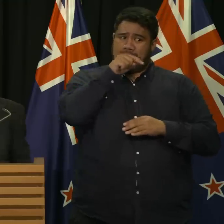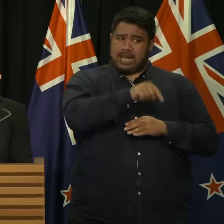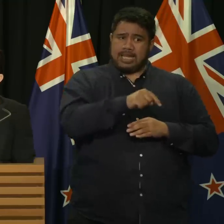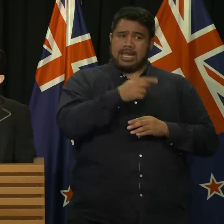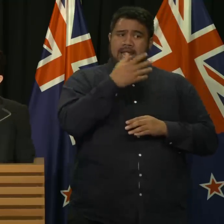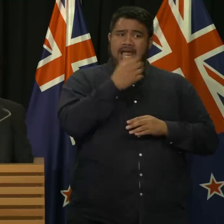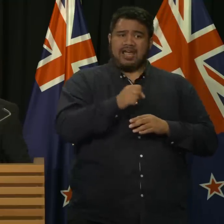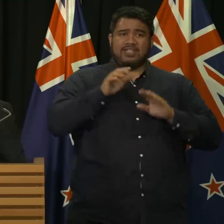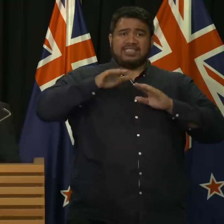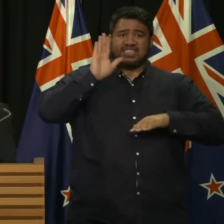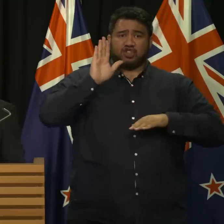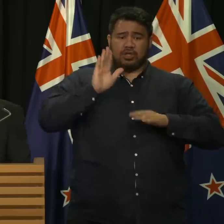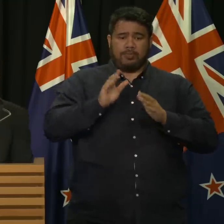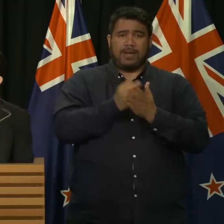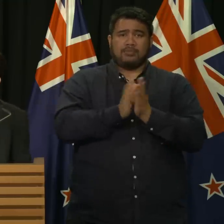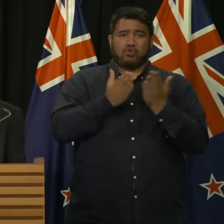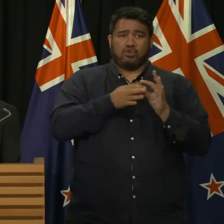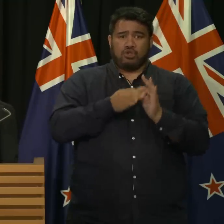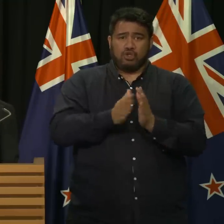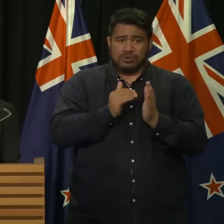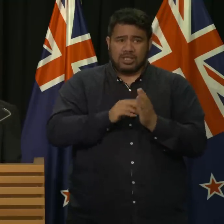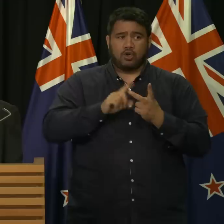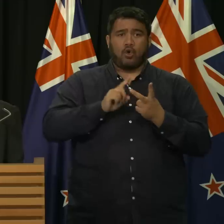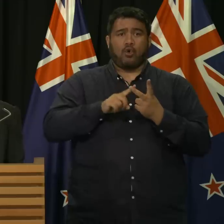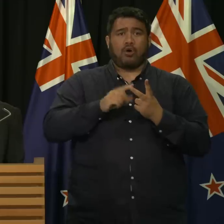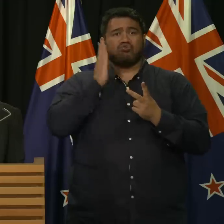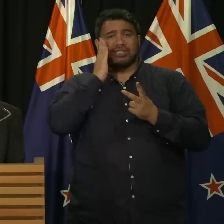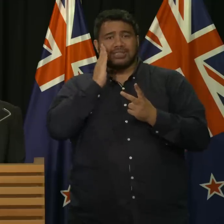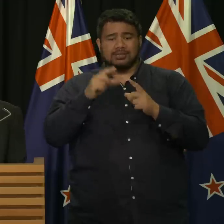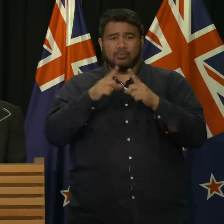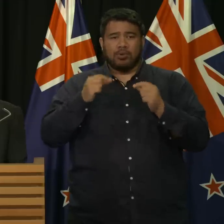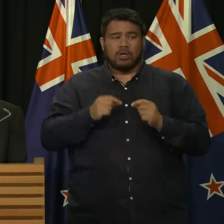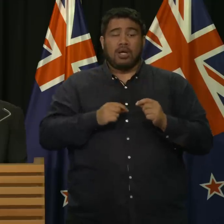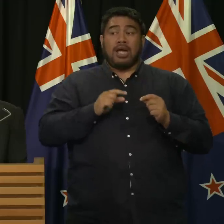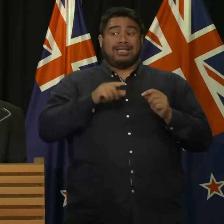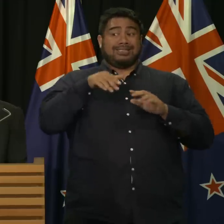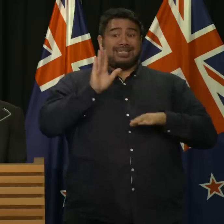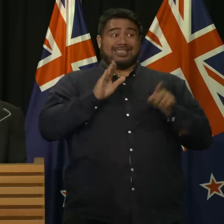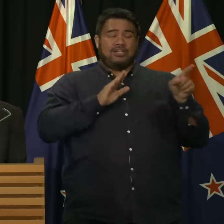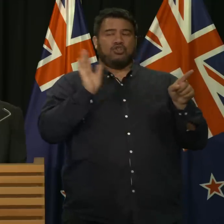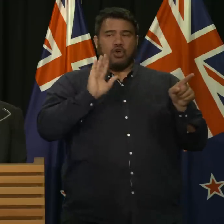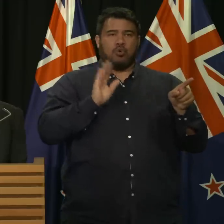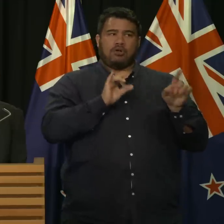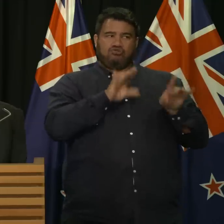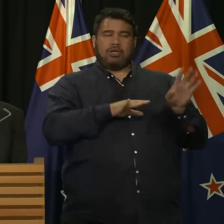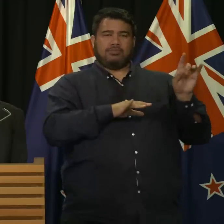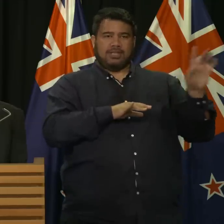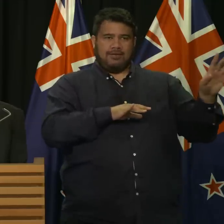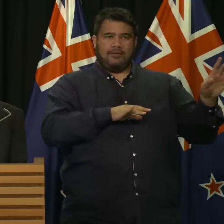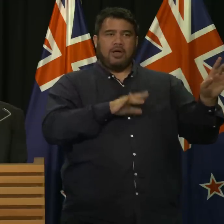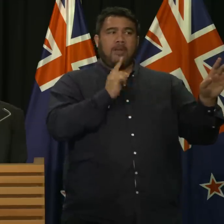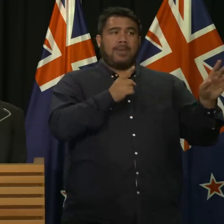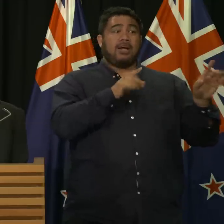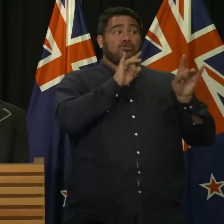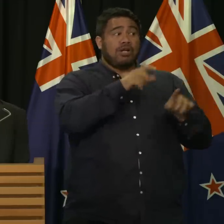Or citizenship? No, not citizenship. He's an Australian citizen. Of course, as an Australian citizen, at the border, he